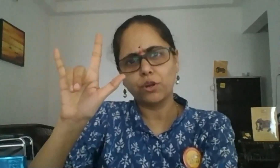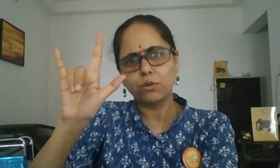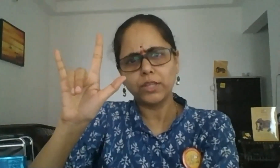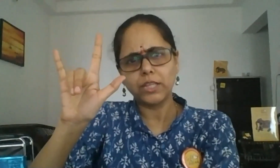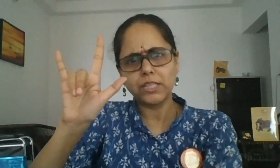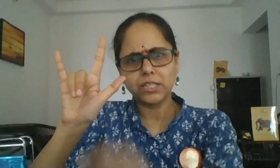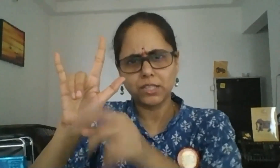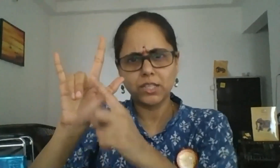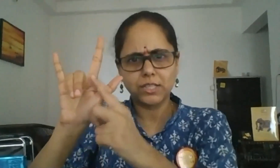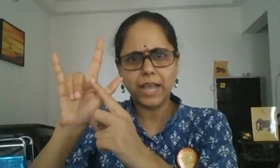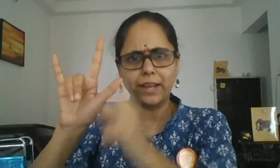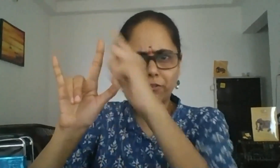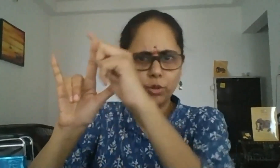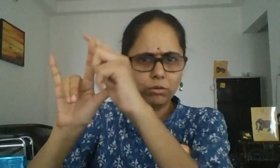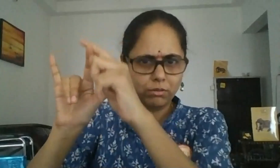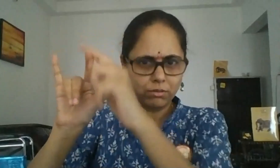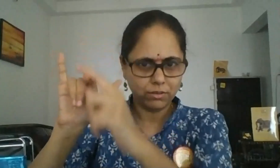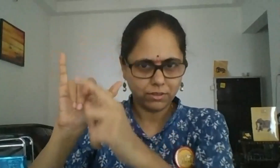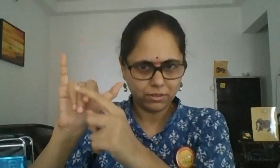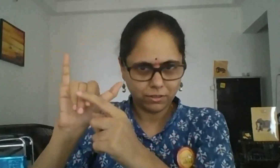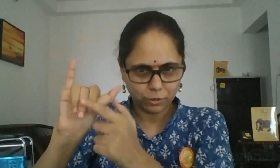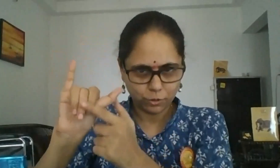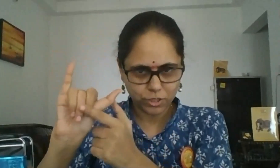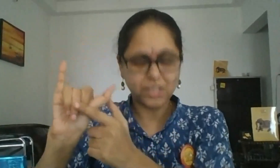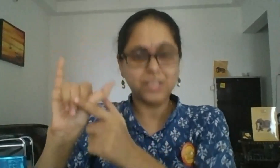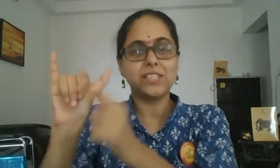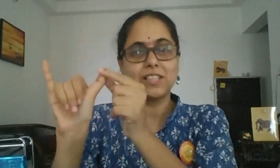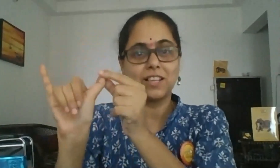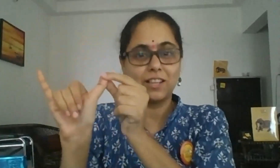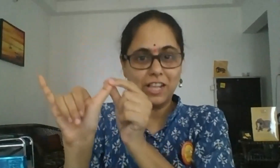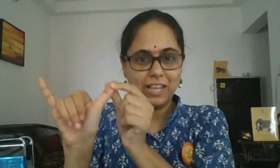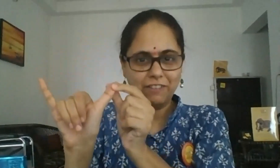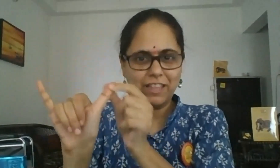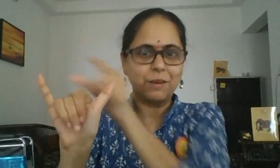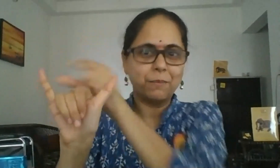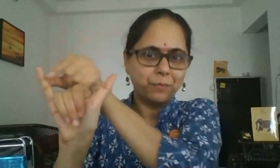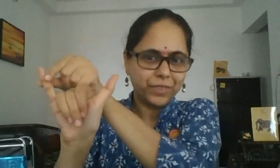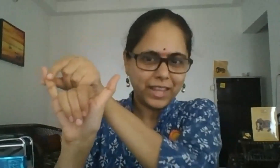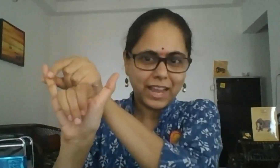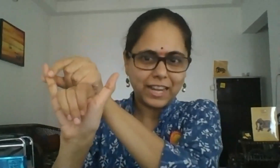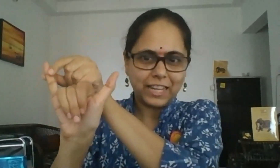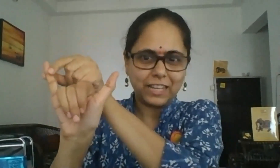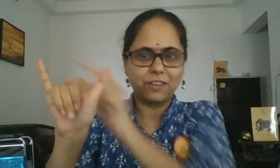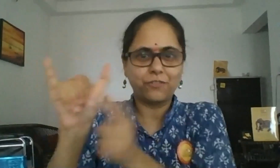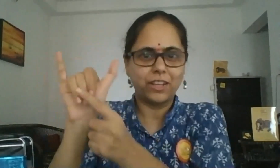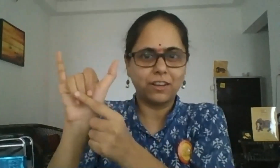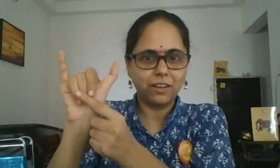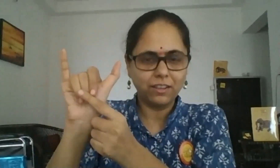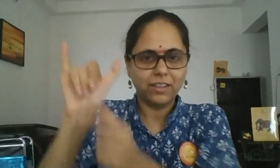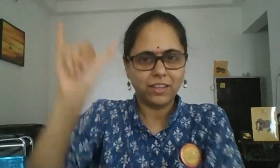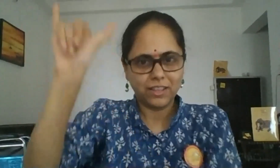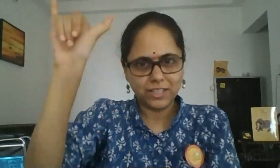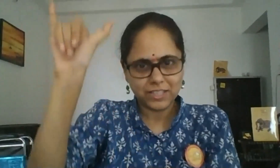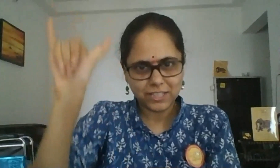doing this. This is I love you. Close this. Thumb and little finger. This is